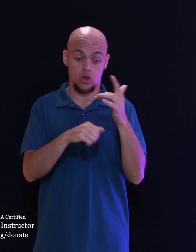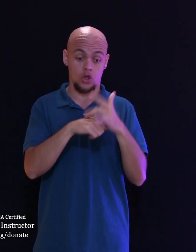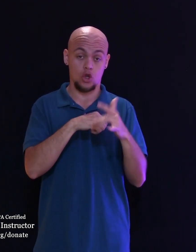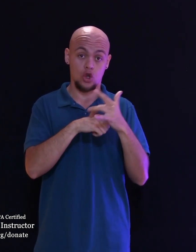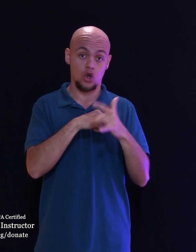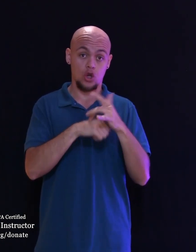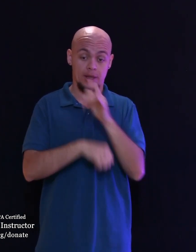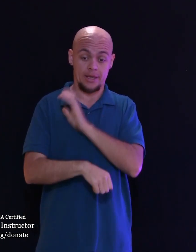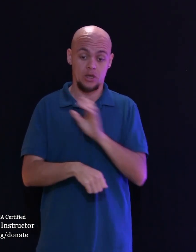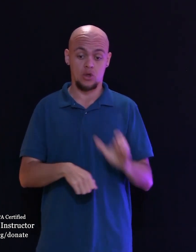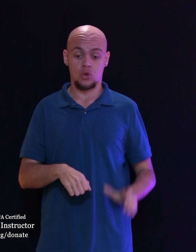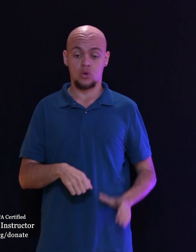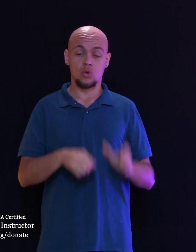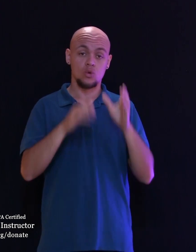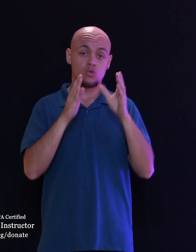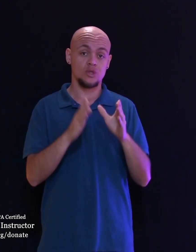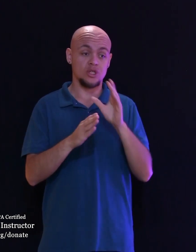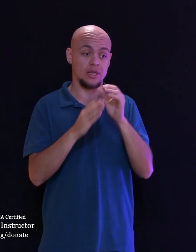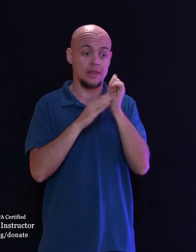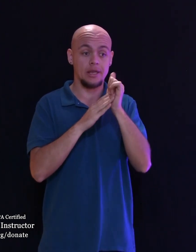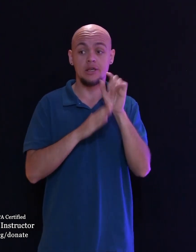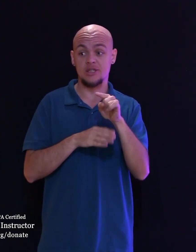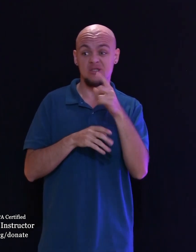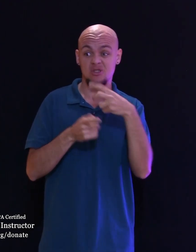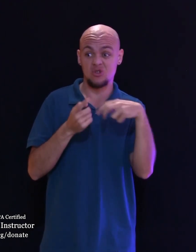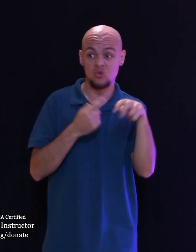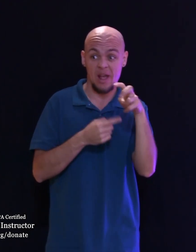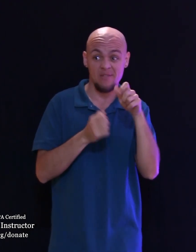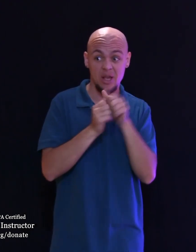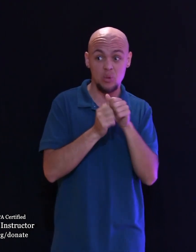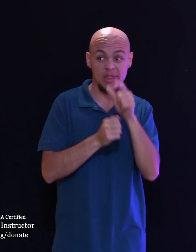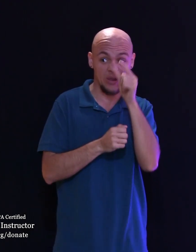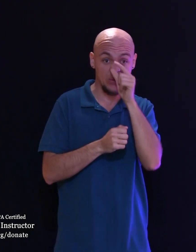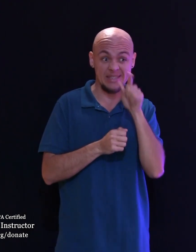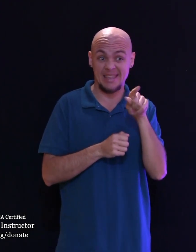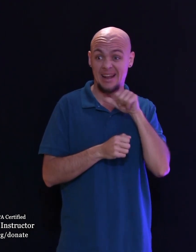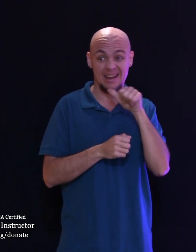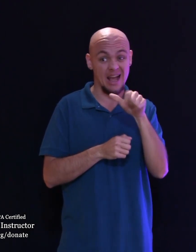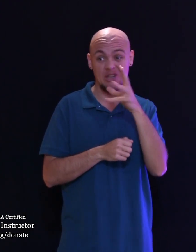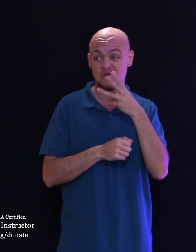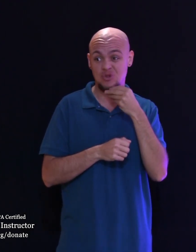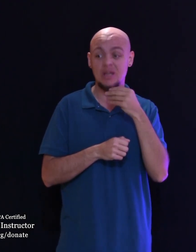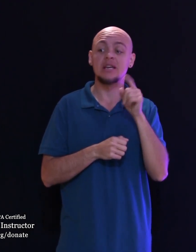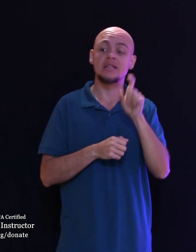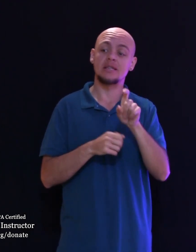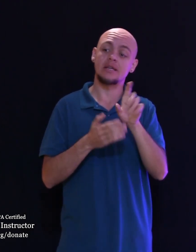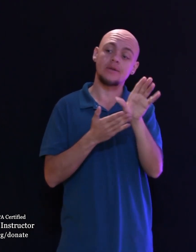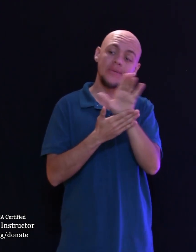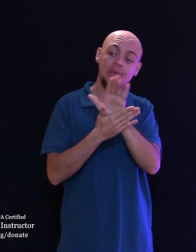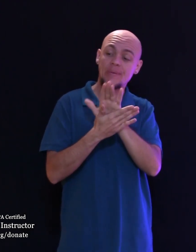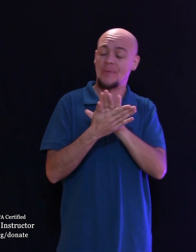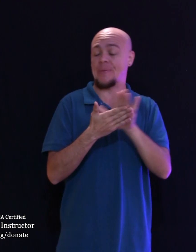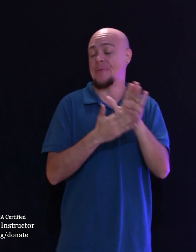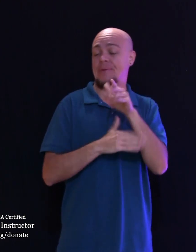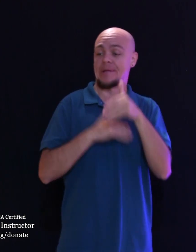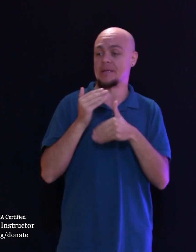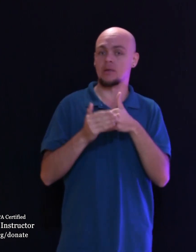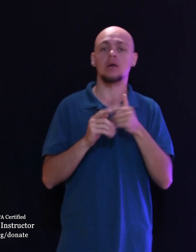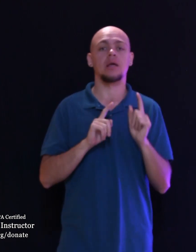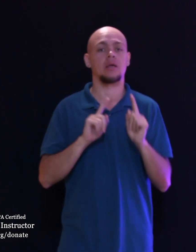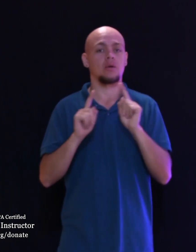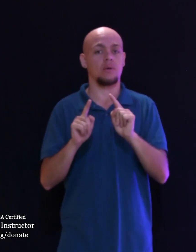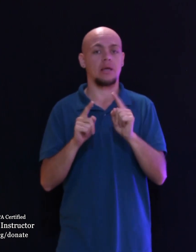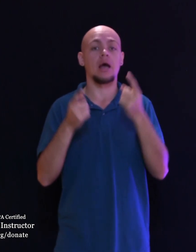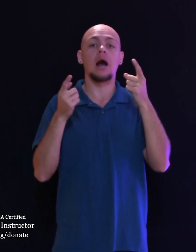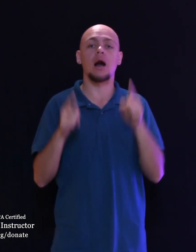go do this ritual purification. And he did. But then they accused him of bringing Greeks too far into the temple. Now, whether he